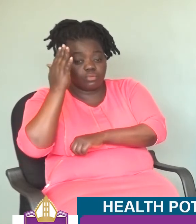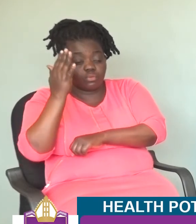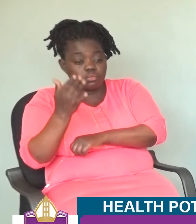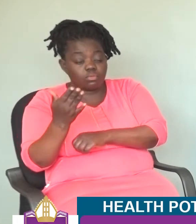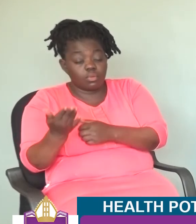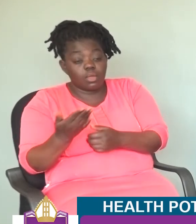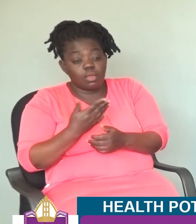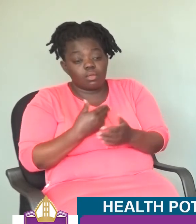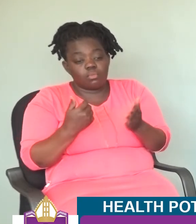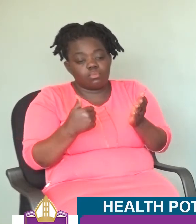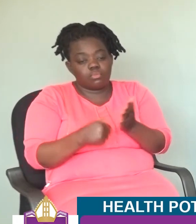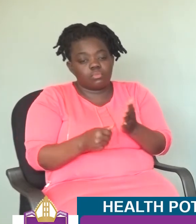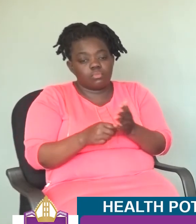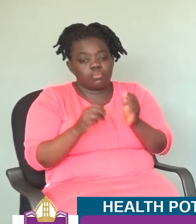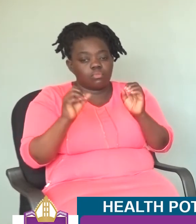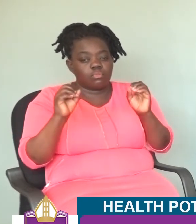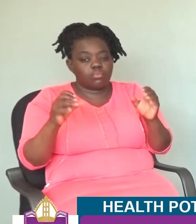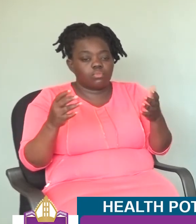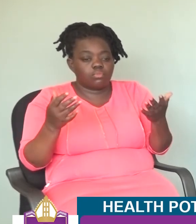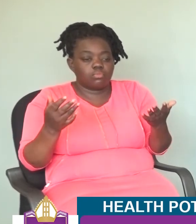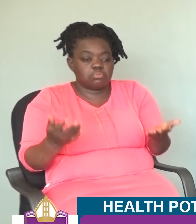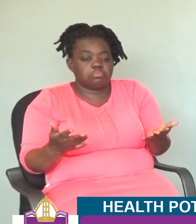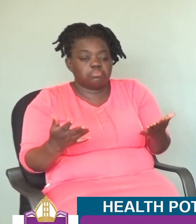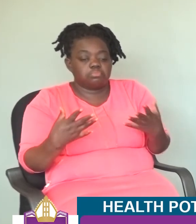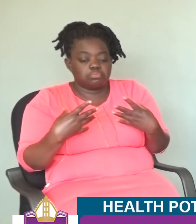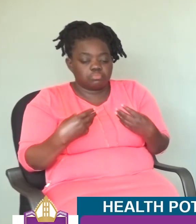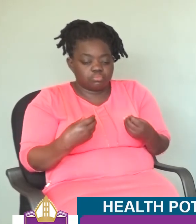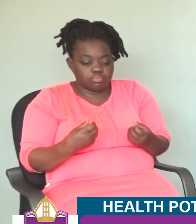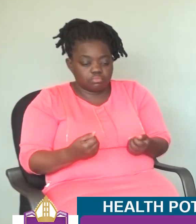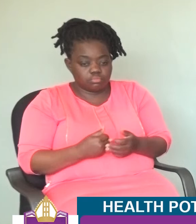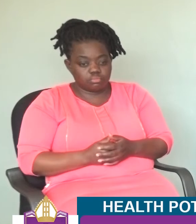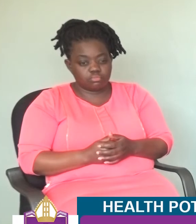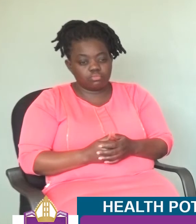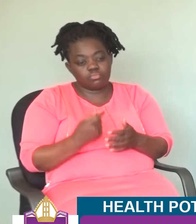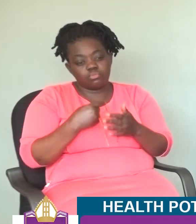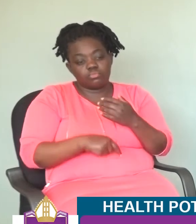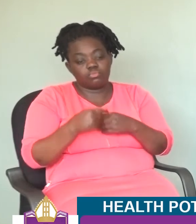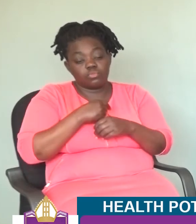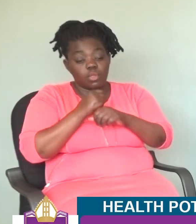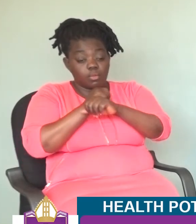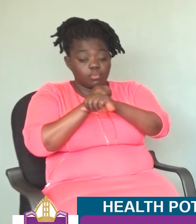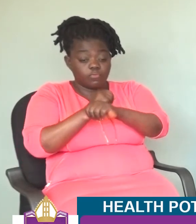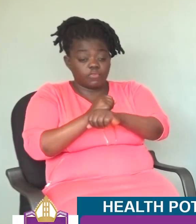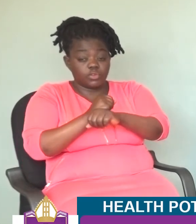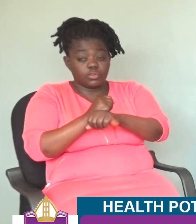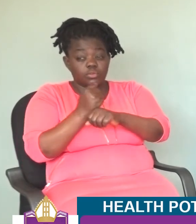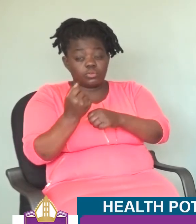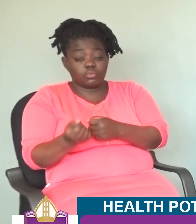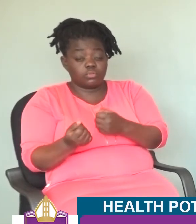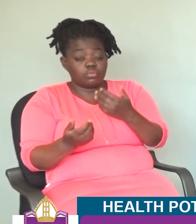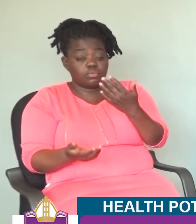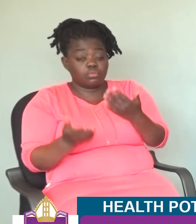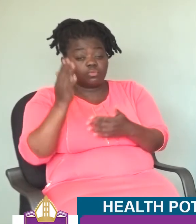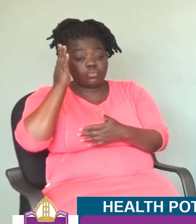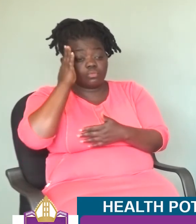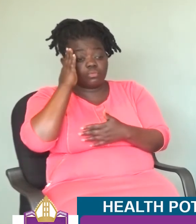visual problem or not. And if there is, it is attended to. So again, that's what I call prevention. So that way, at least, you know,